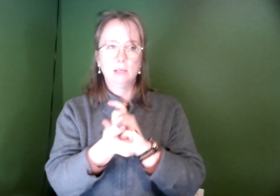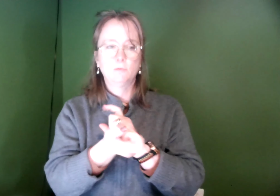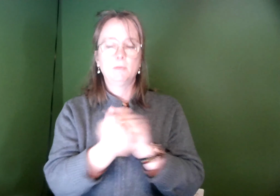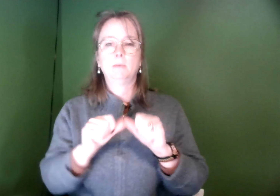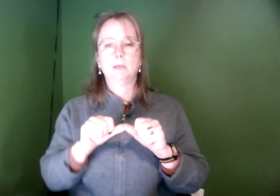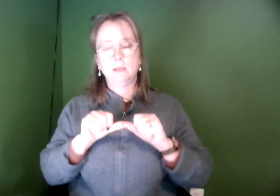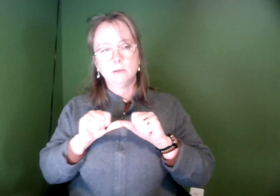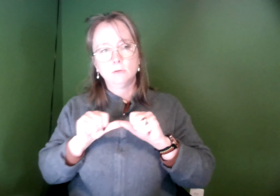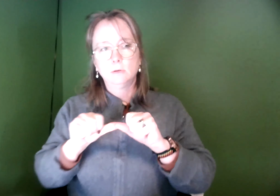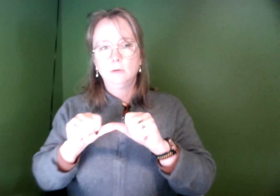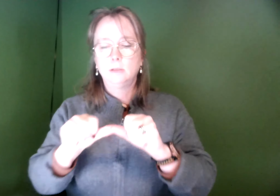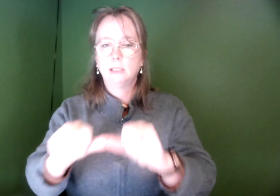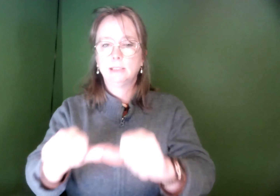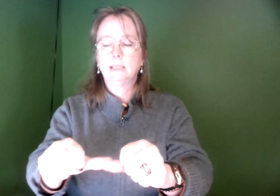integrated.